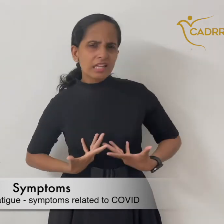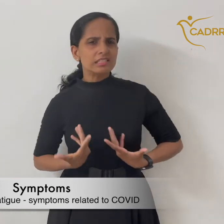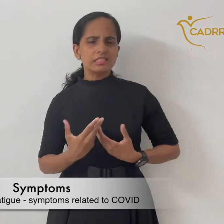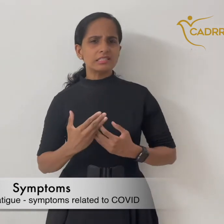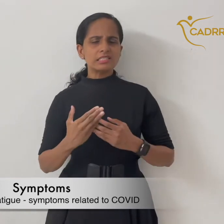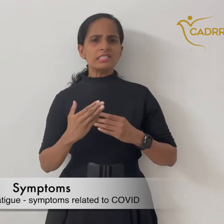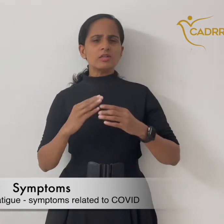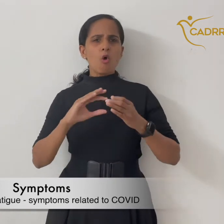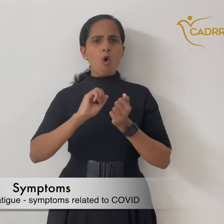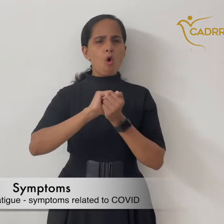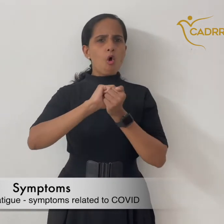symptoms,